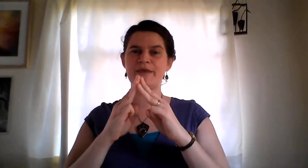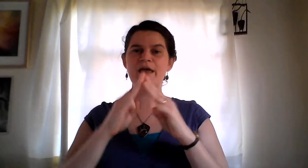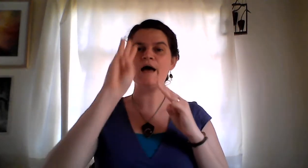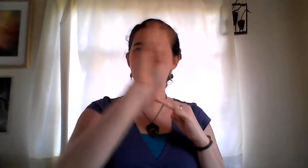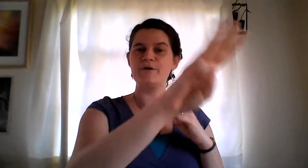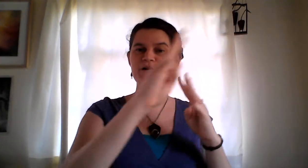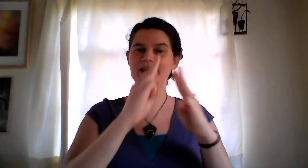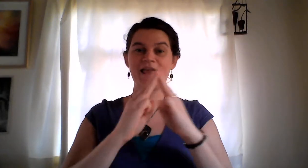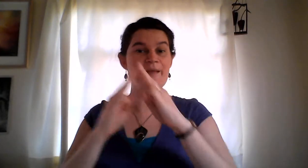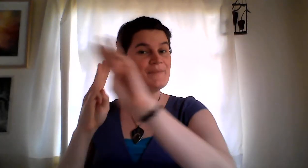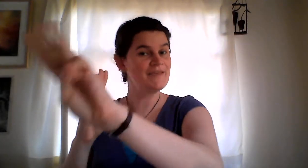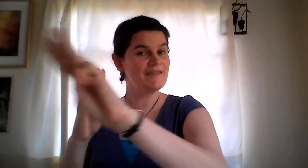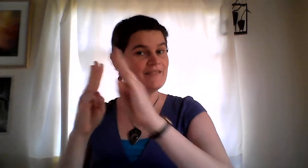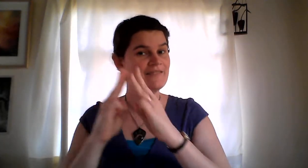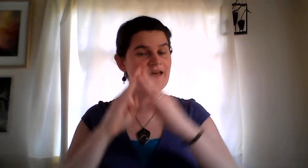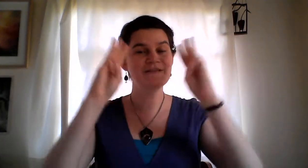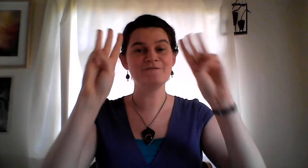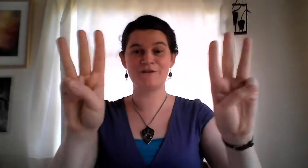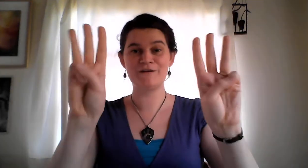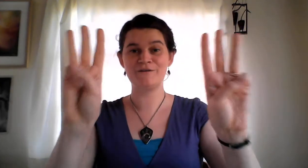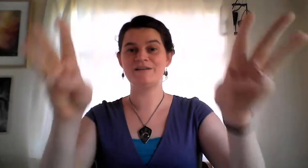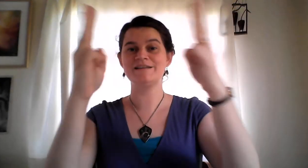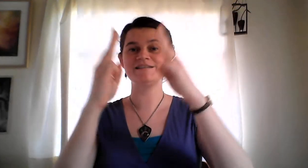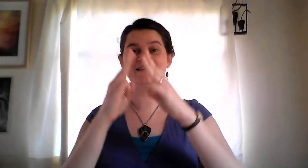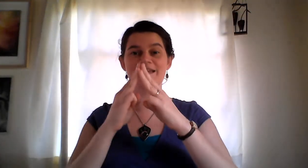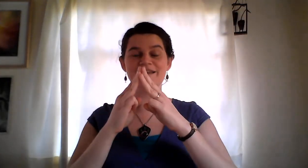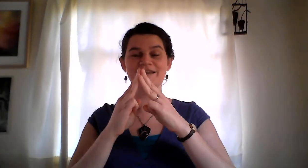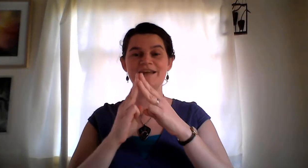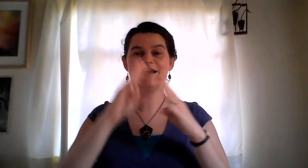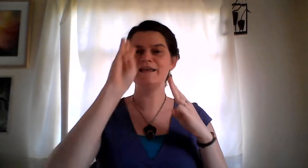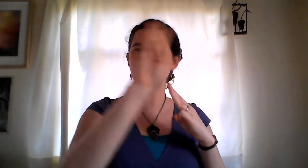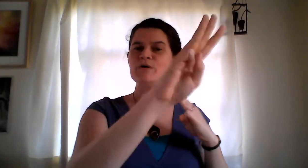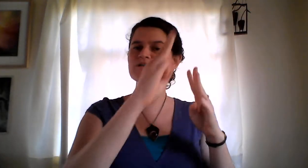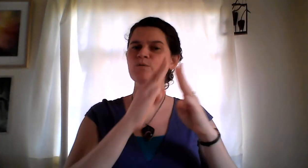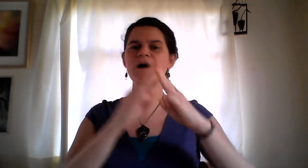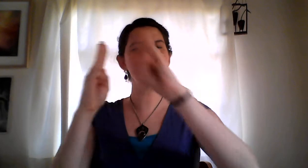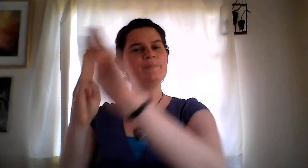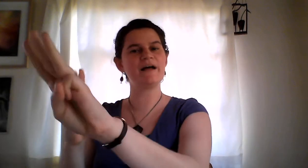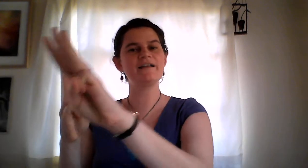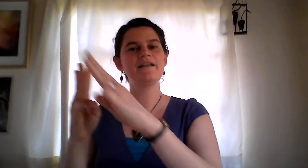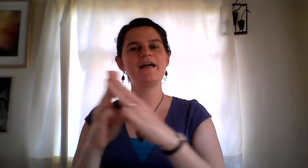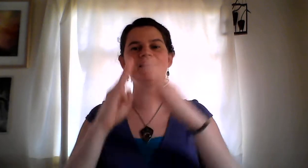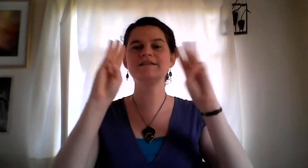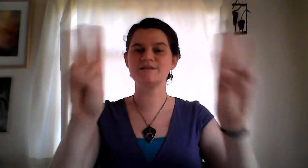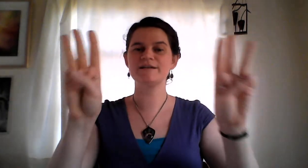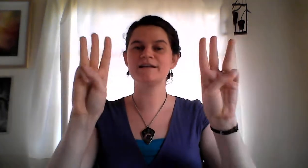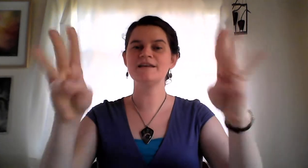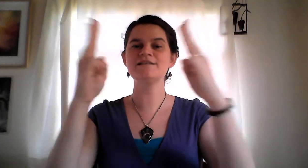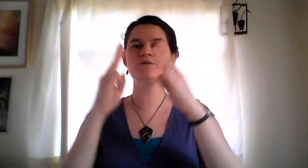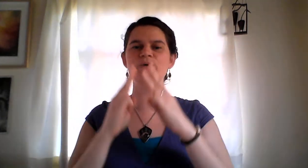A boy came in that very day, he bought one bun and took it away.